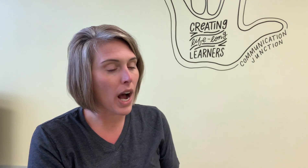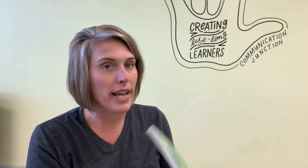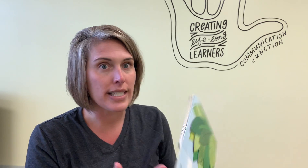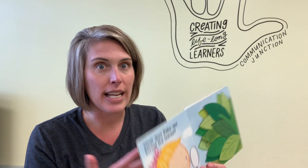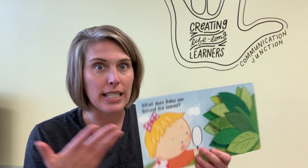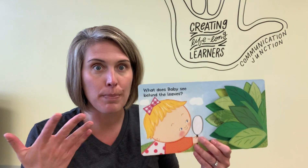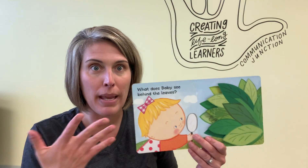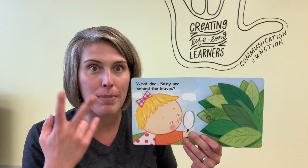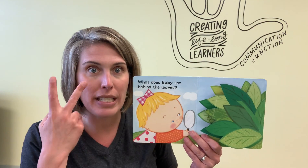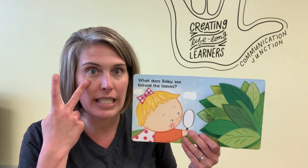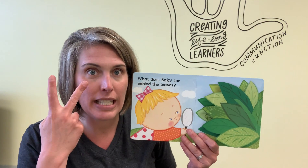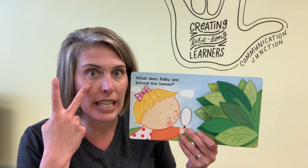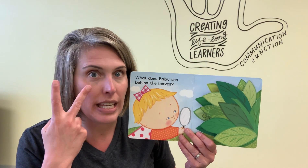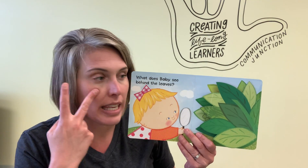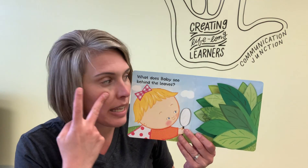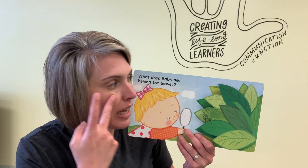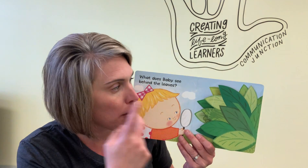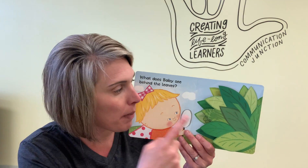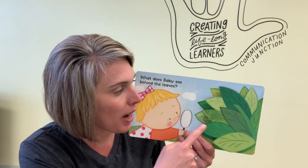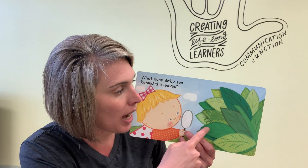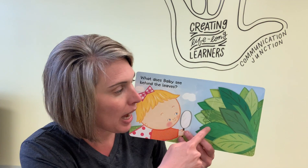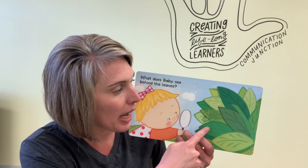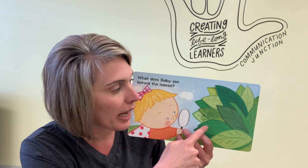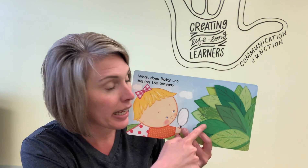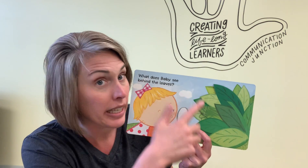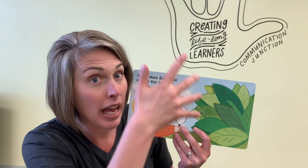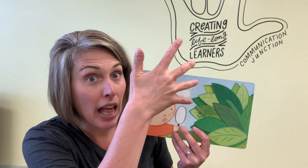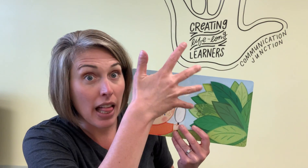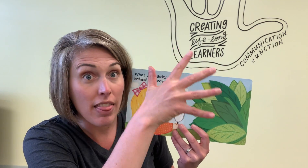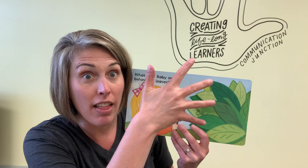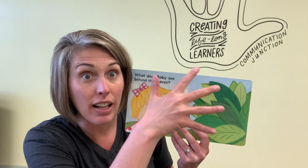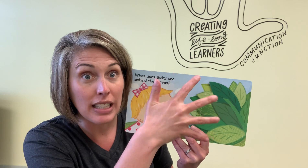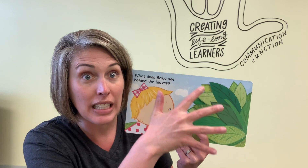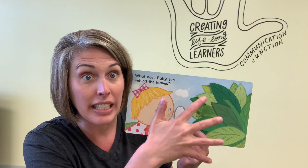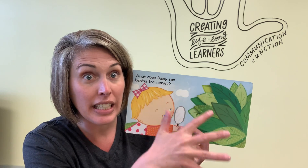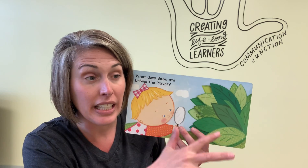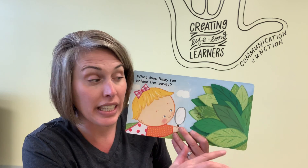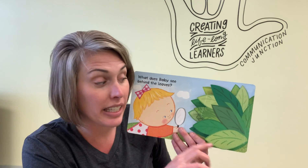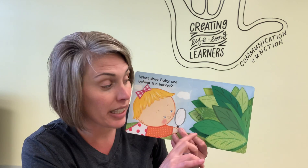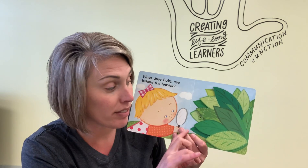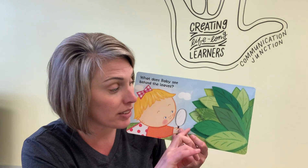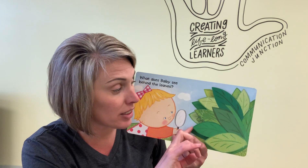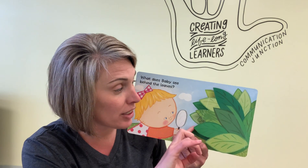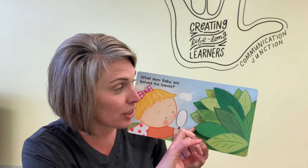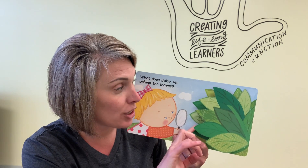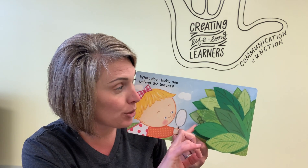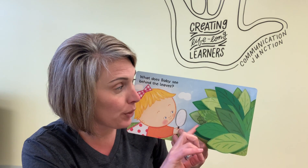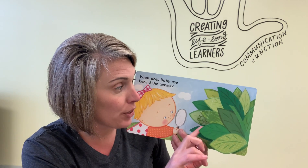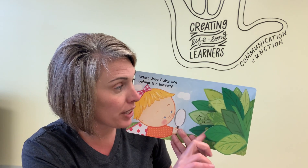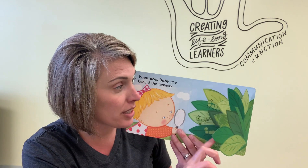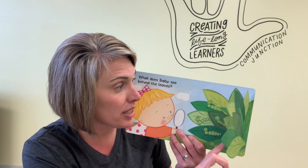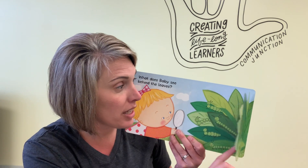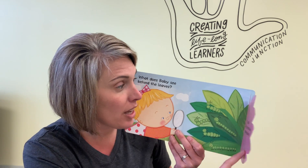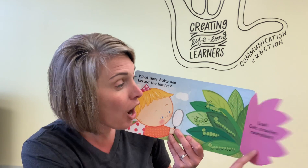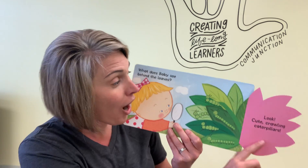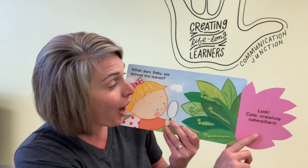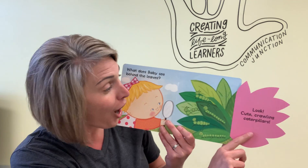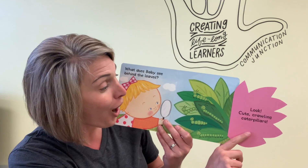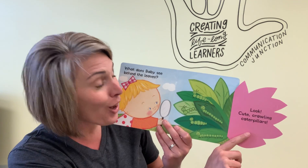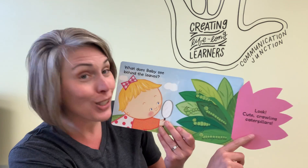What does baby see behind the leaves? Should we look and see?